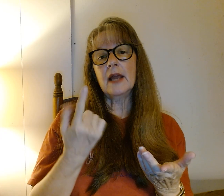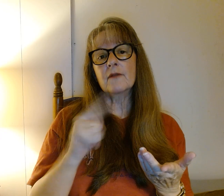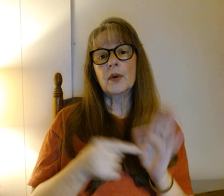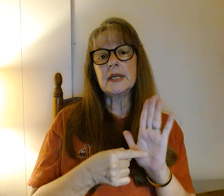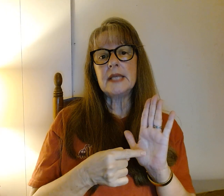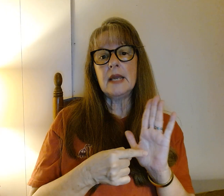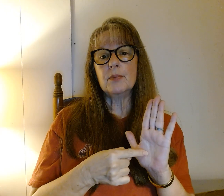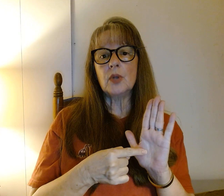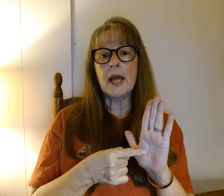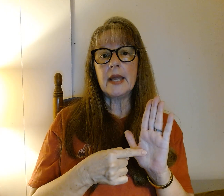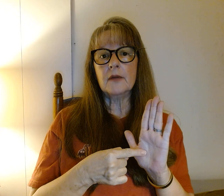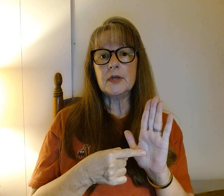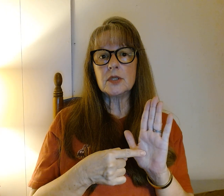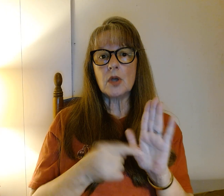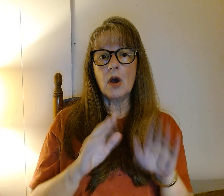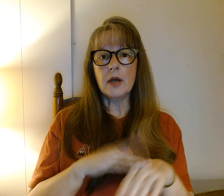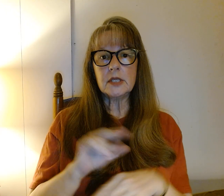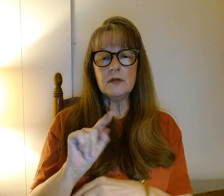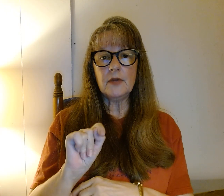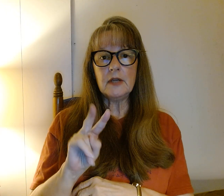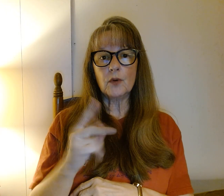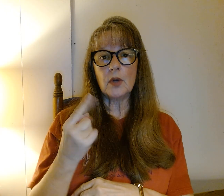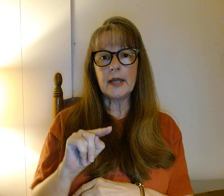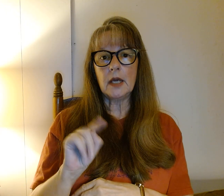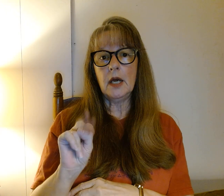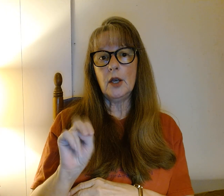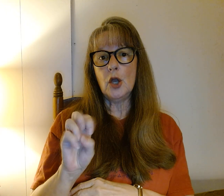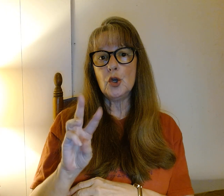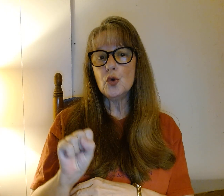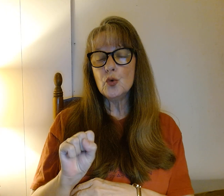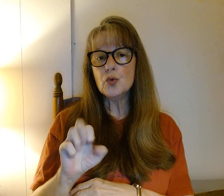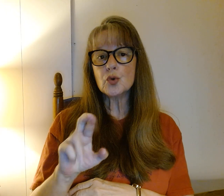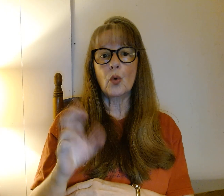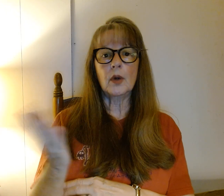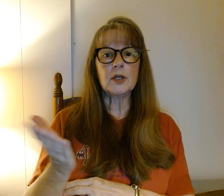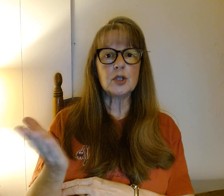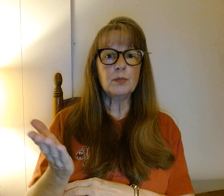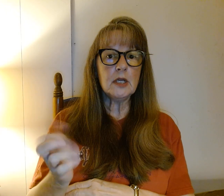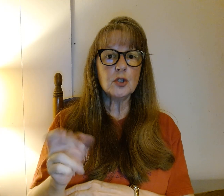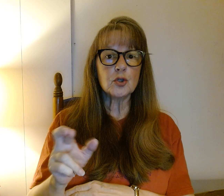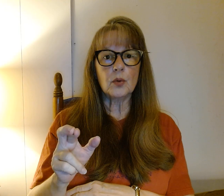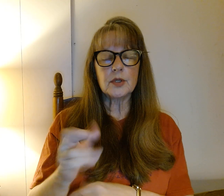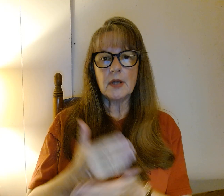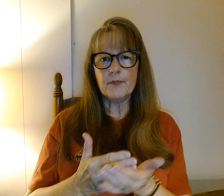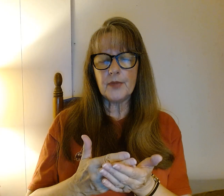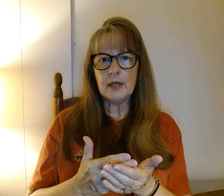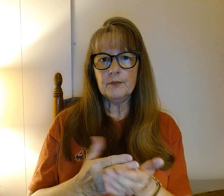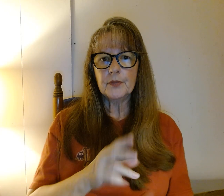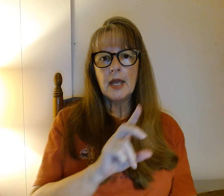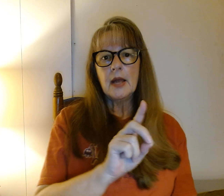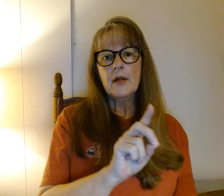for example, like if it's on TV for like a news or a speech or something, the